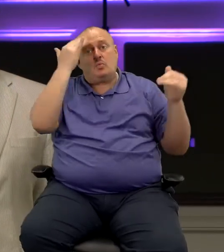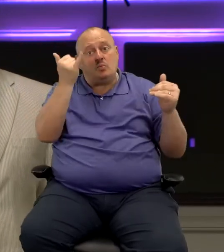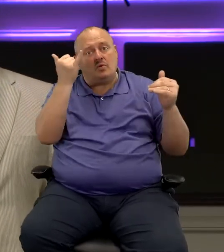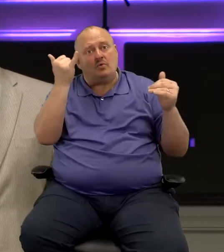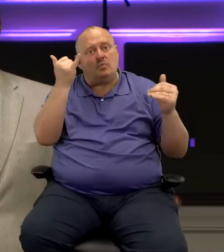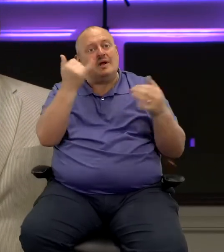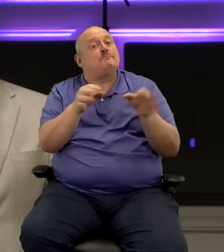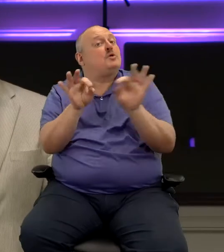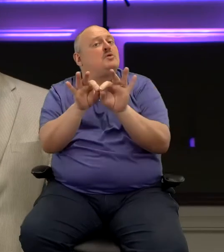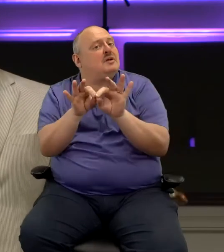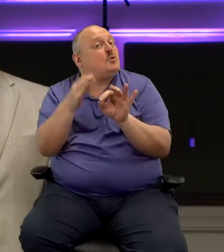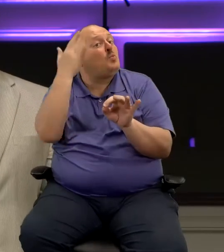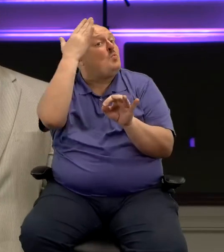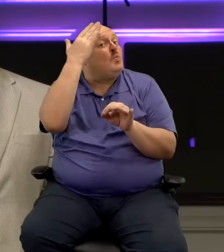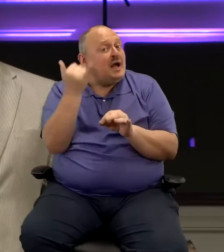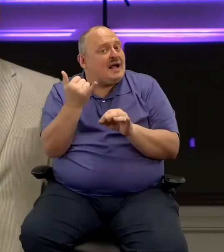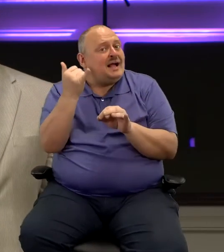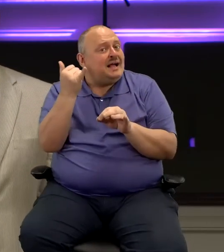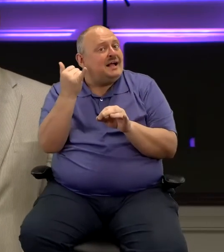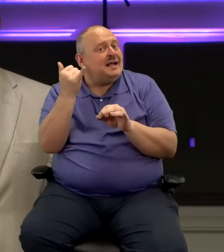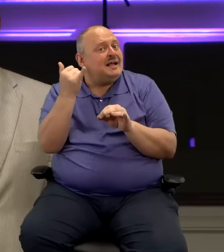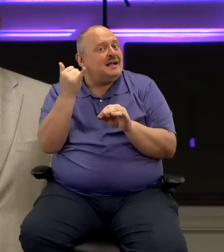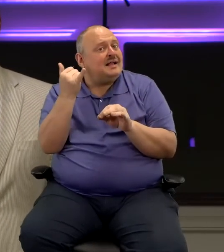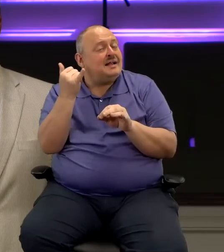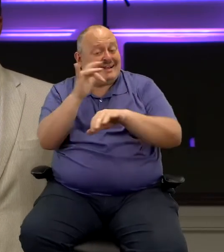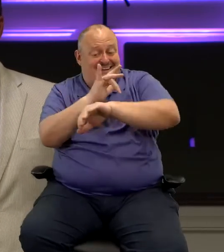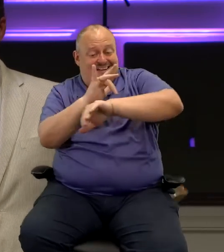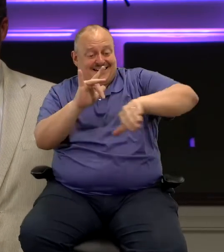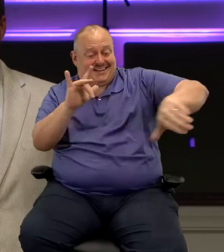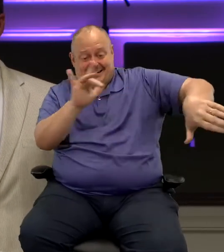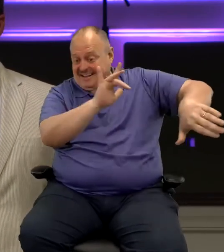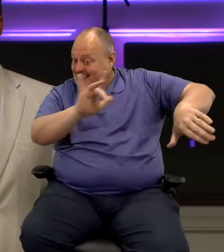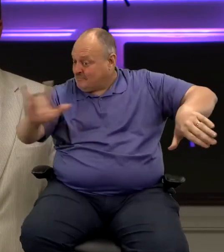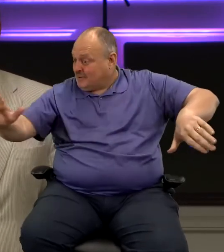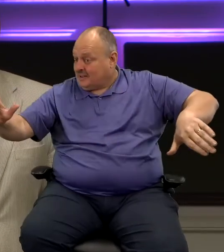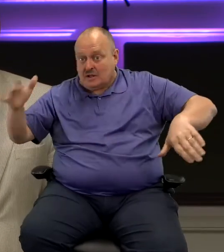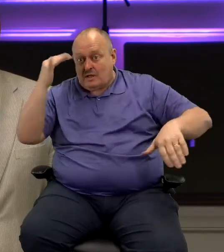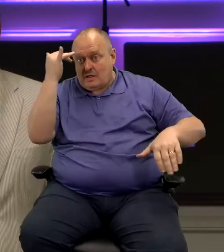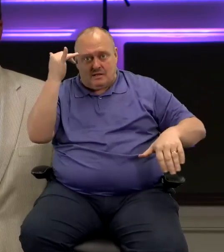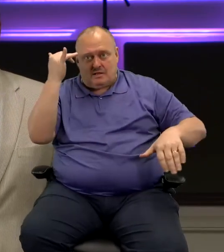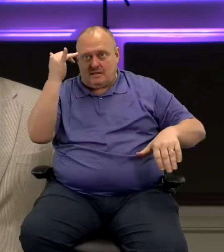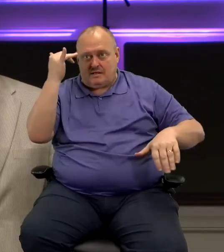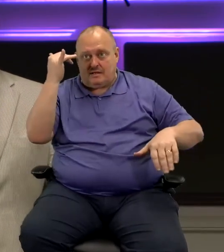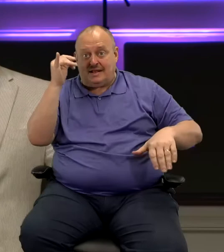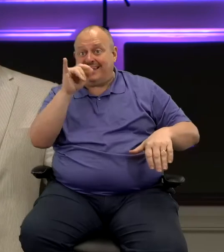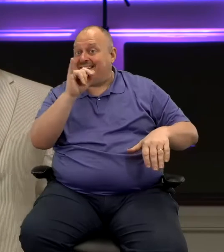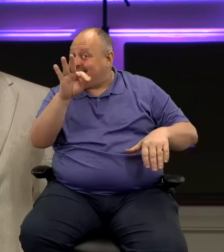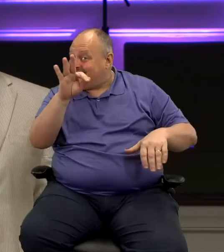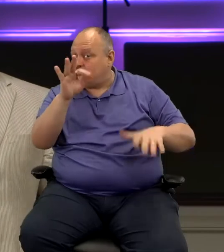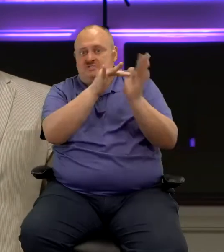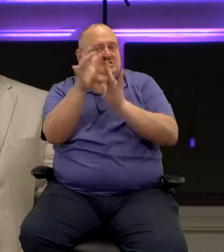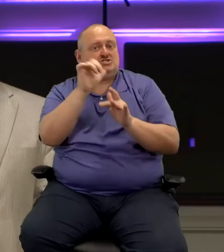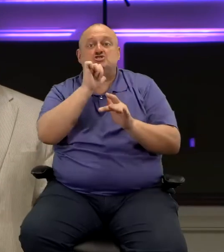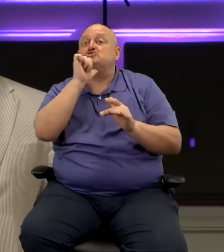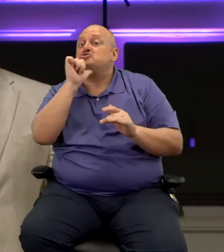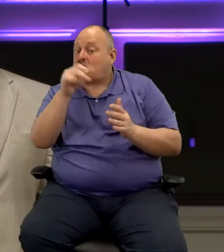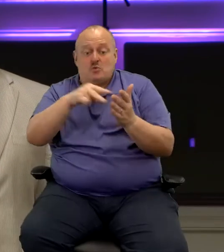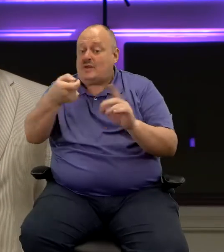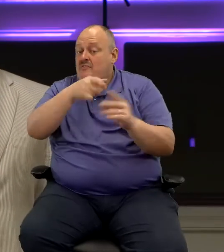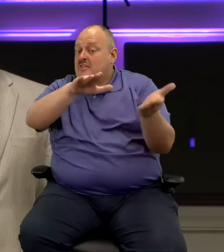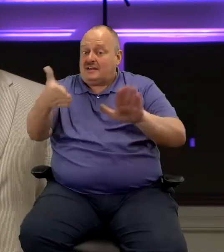so important? Why is the empty tomb so critical? Because if Jesus didn't raise from the dead, and if Jesus is not the Savior that